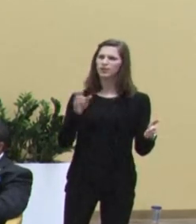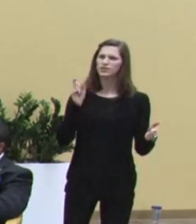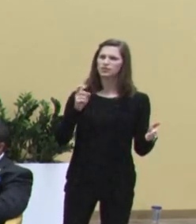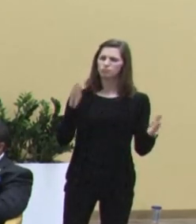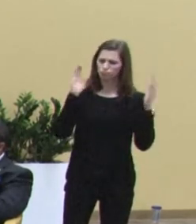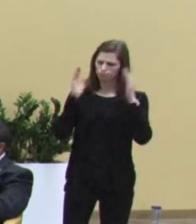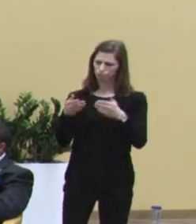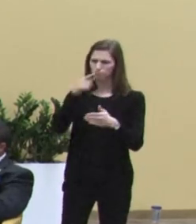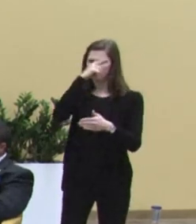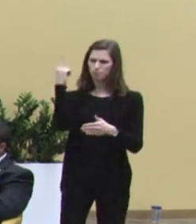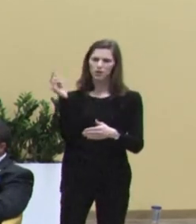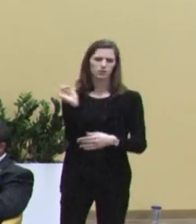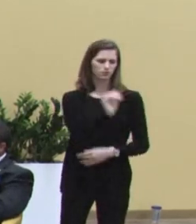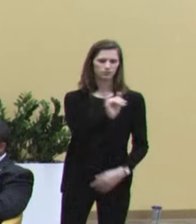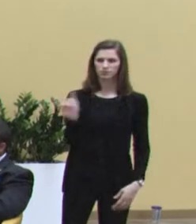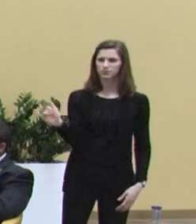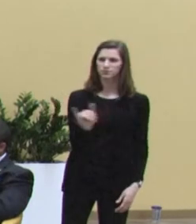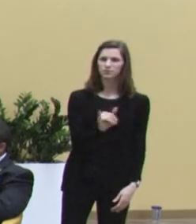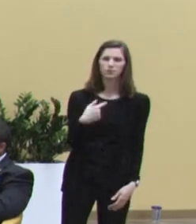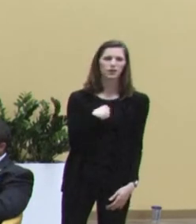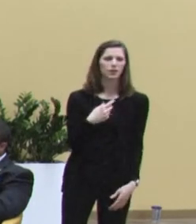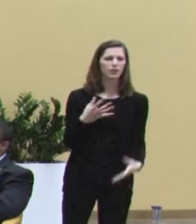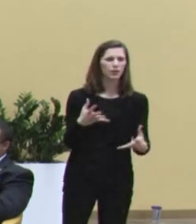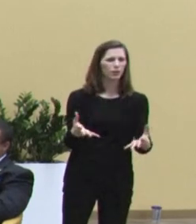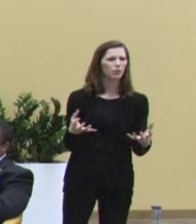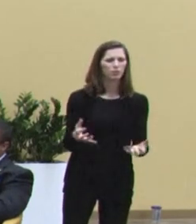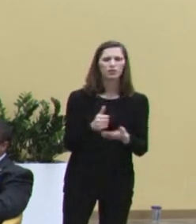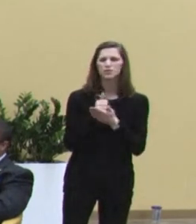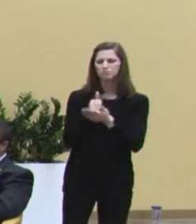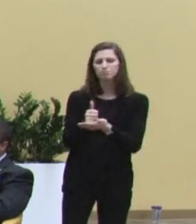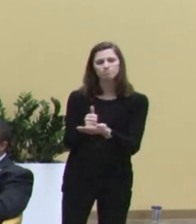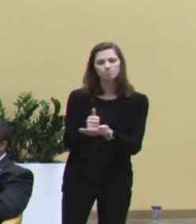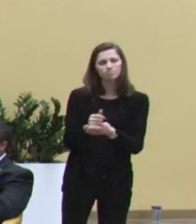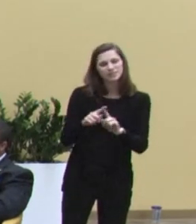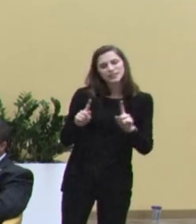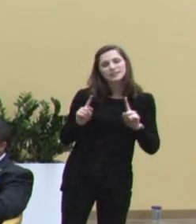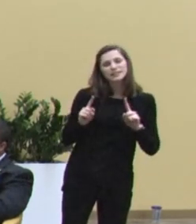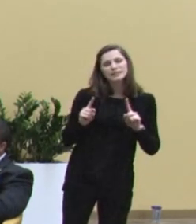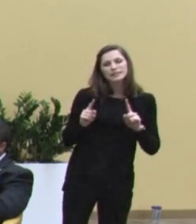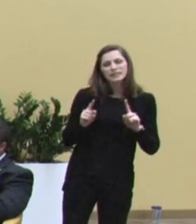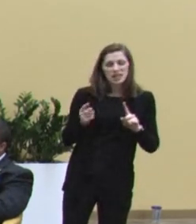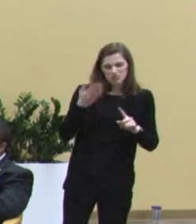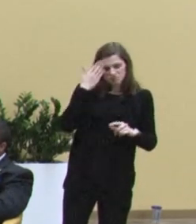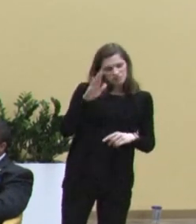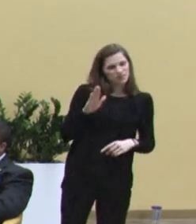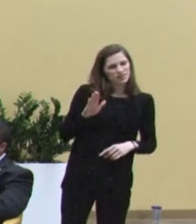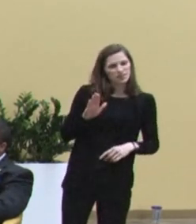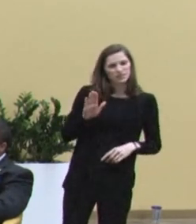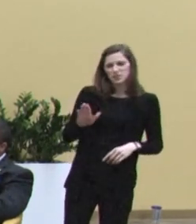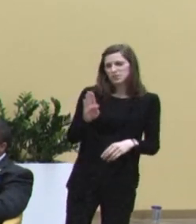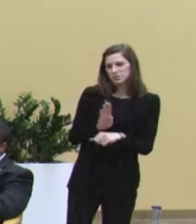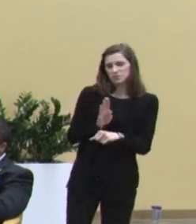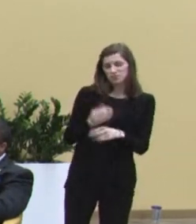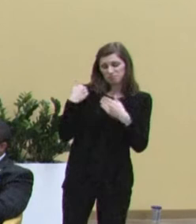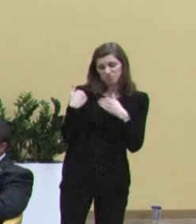says, I really want to be helpful to you, but I don't know what your businesses do.